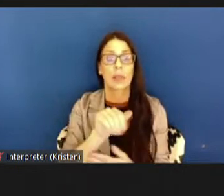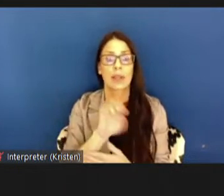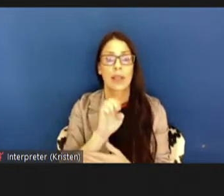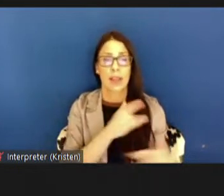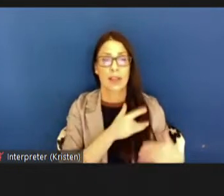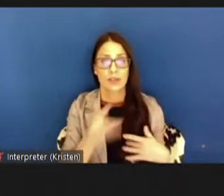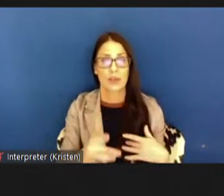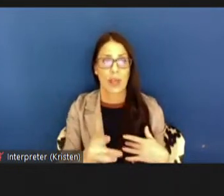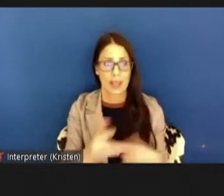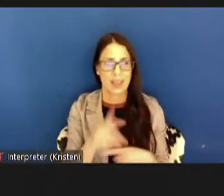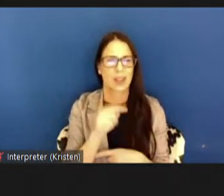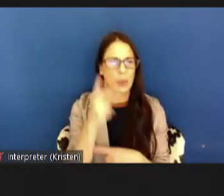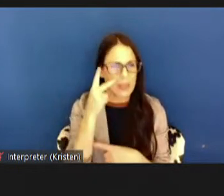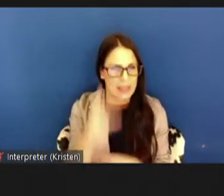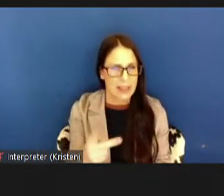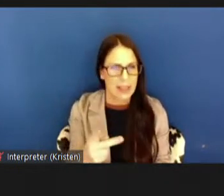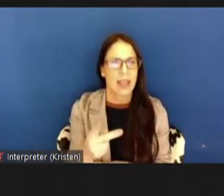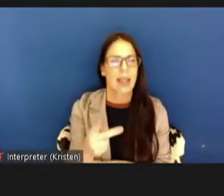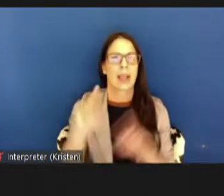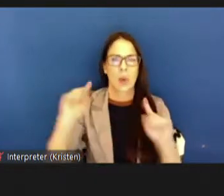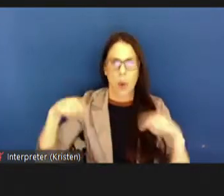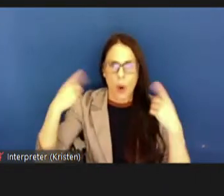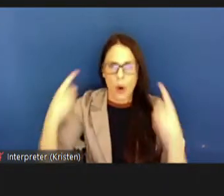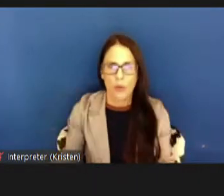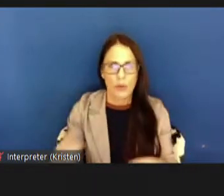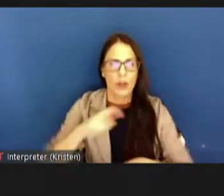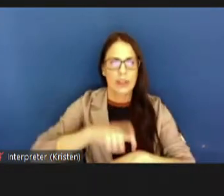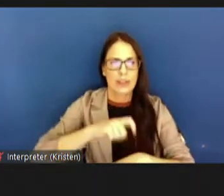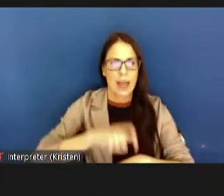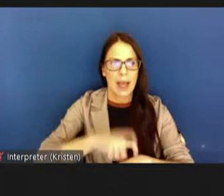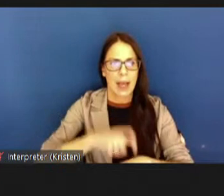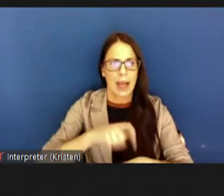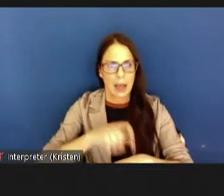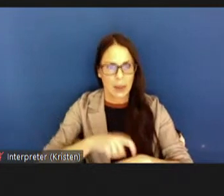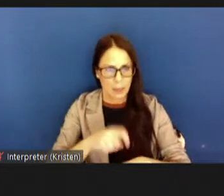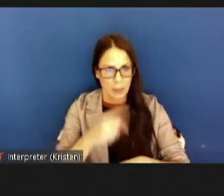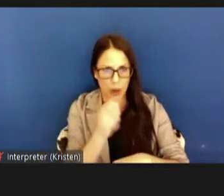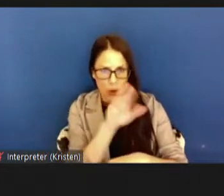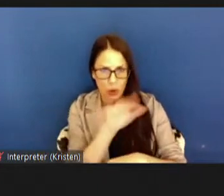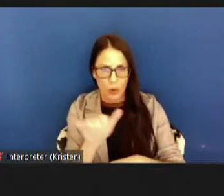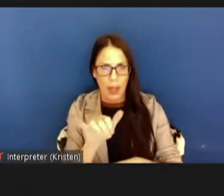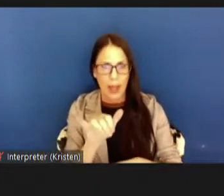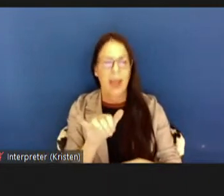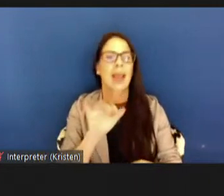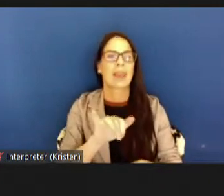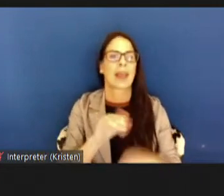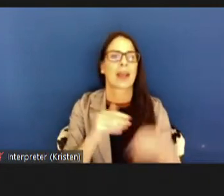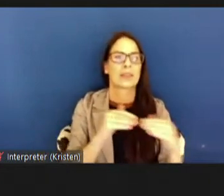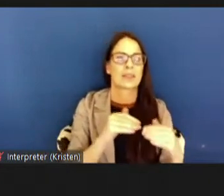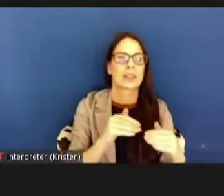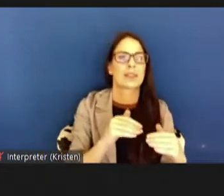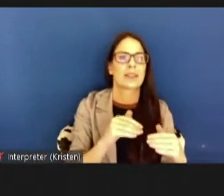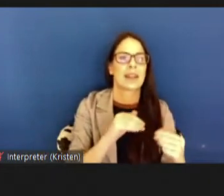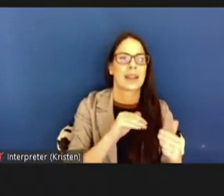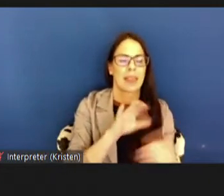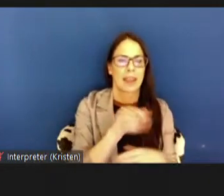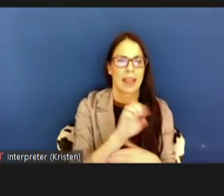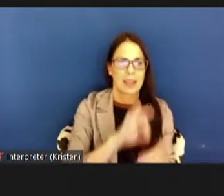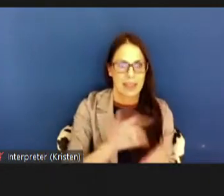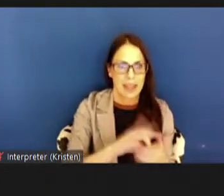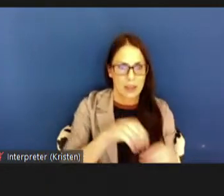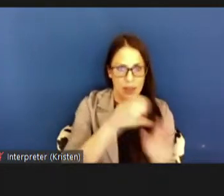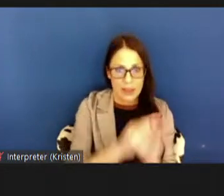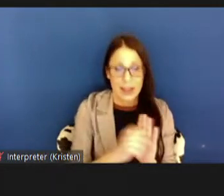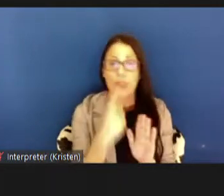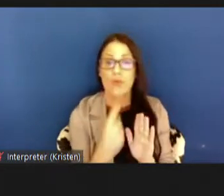case trends over time. Each of those gray vertical bars shows you daily case counts in the state, and then the red line is showing you our 7-day moving